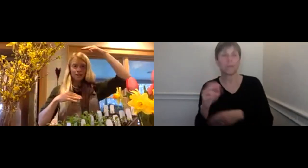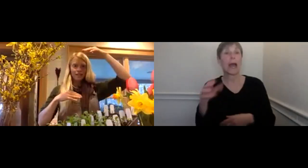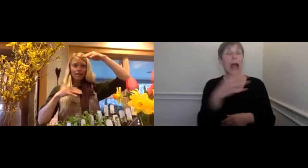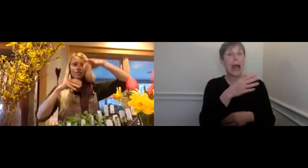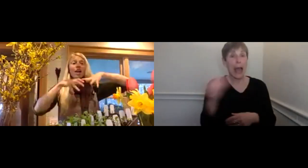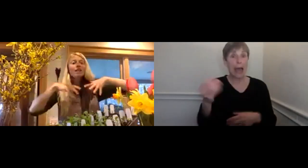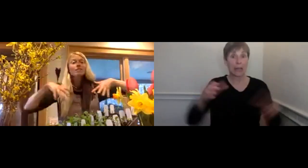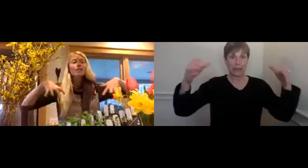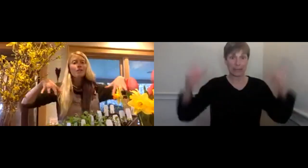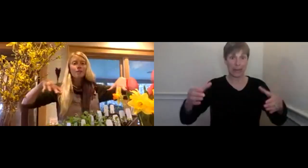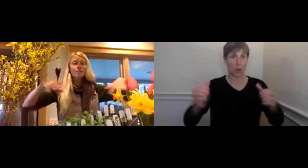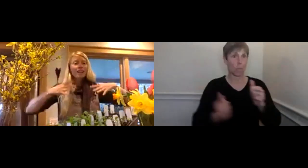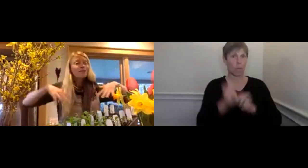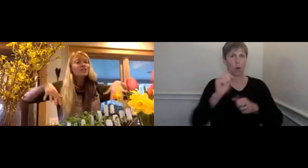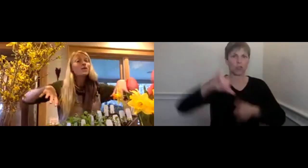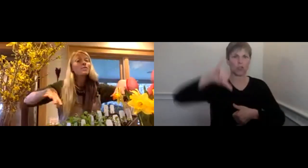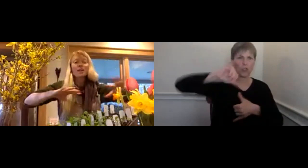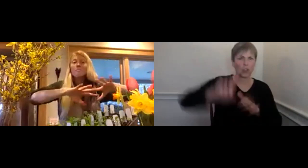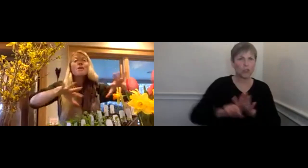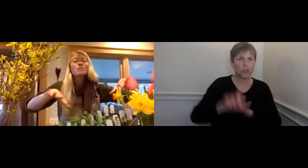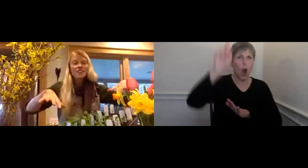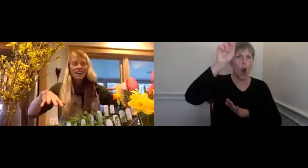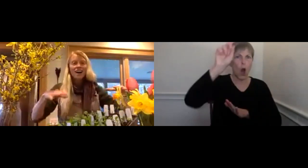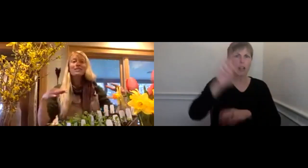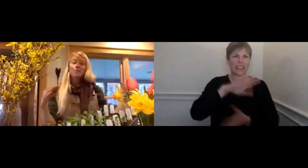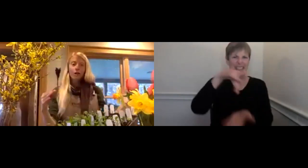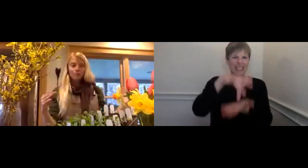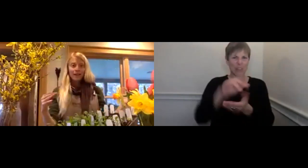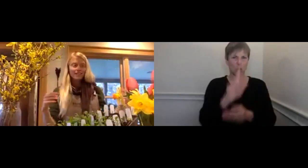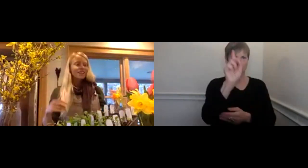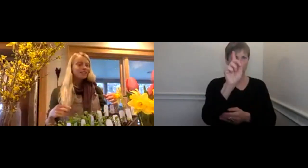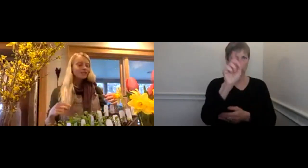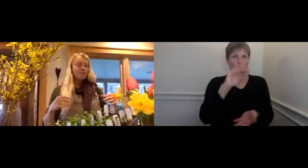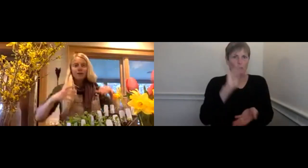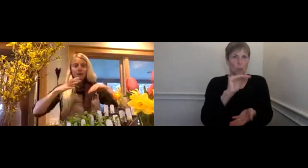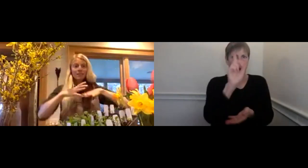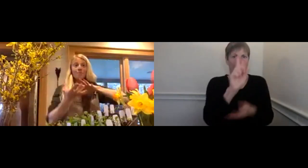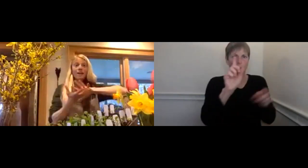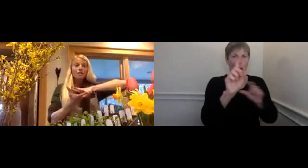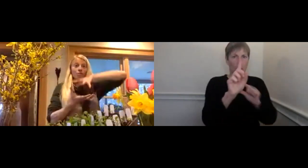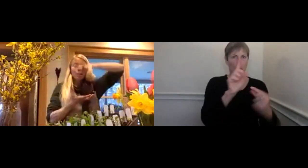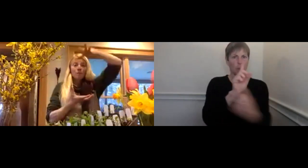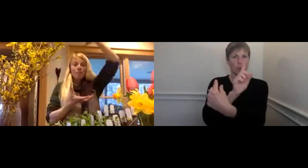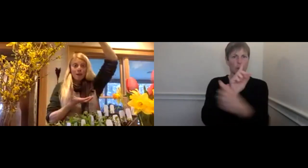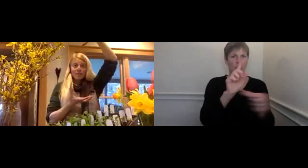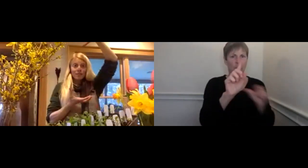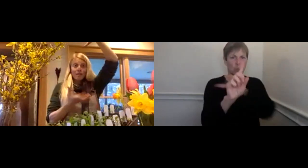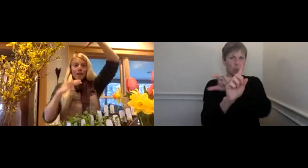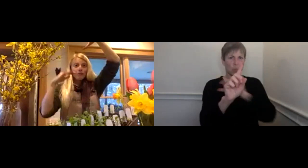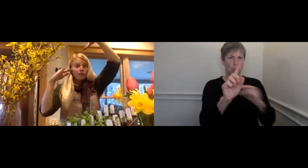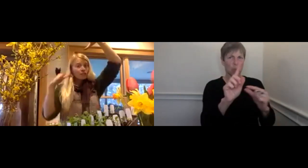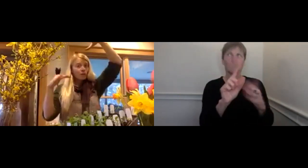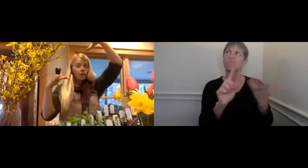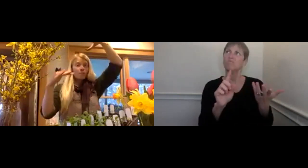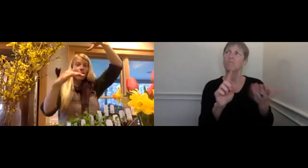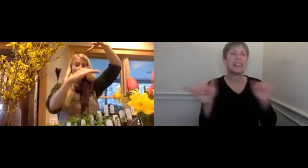of the containers and surround them kind of in a donut, a moat of smaller plants. So whether that's, imagine a great big basil